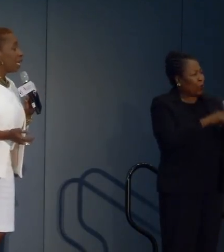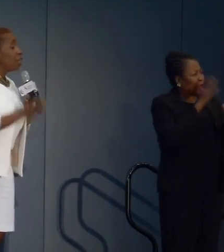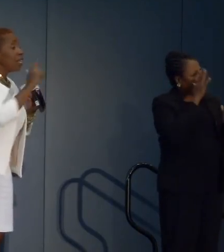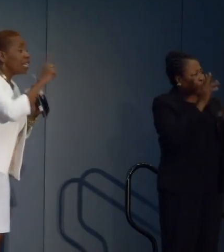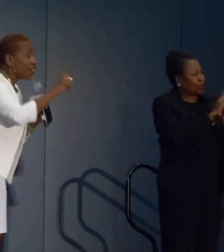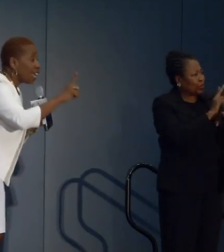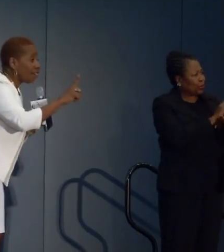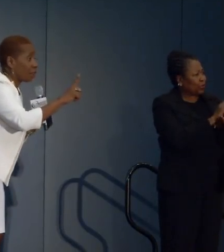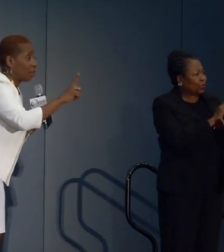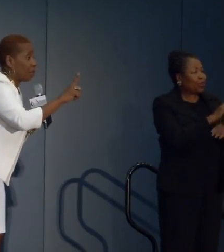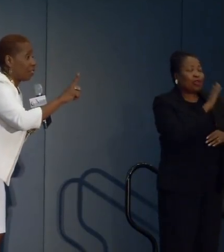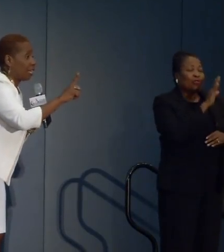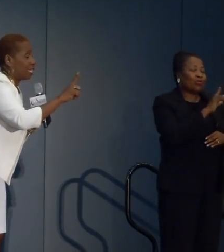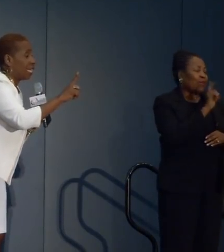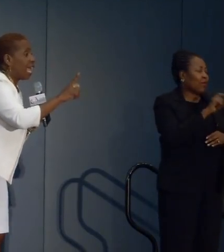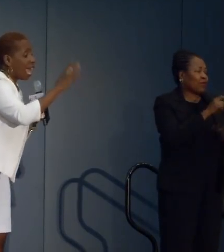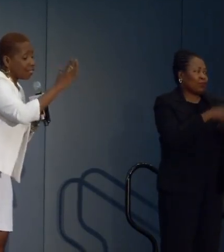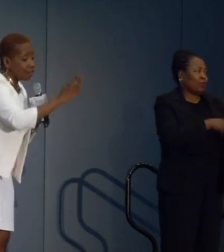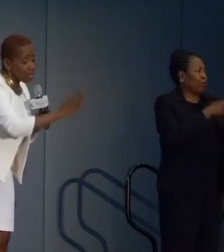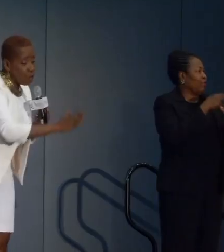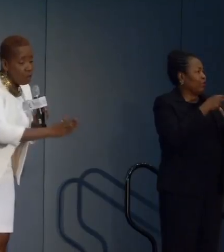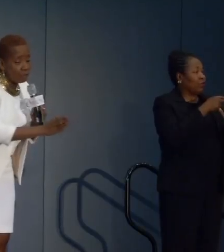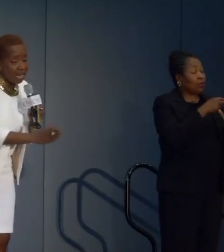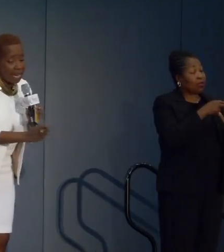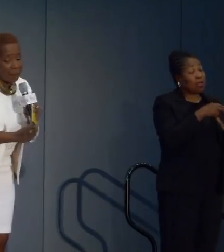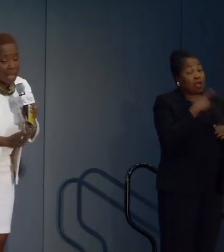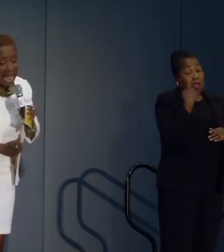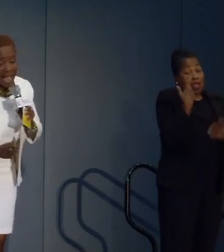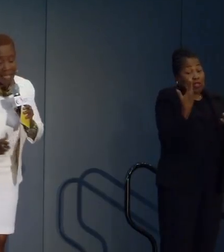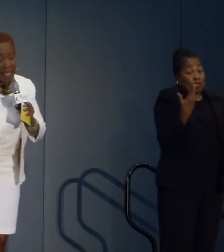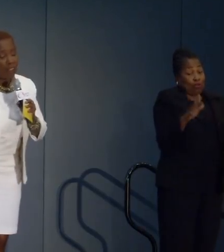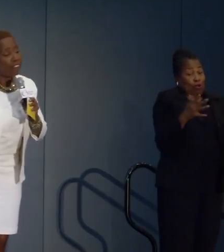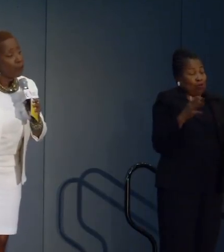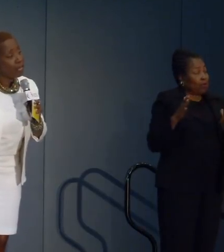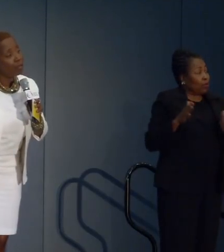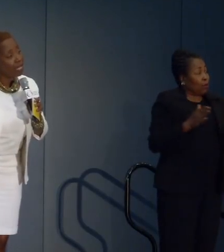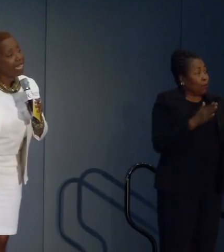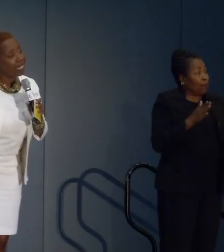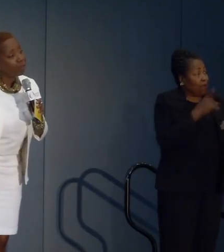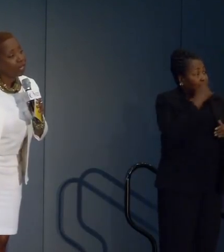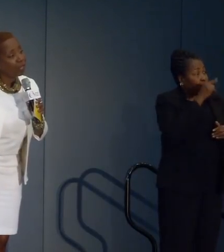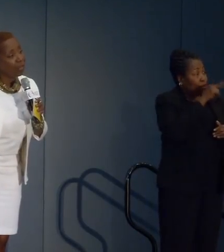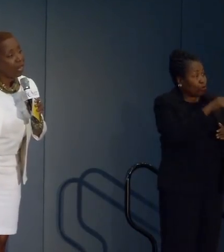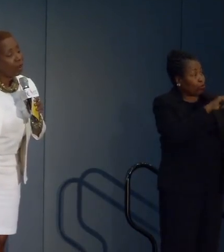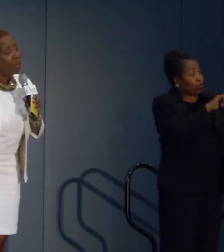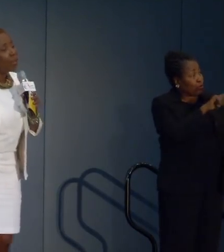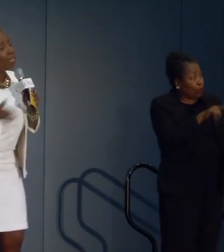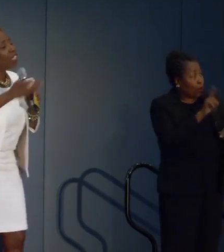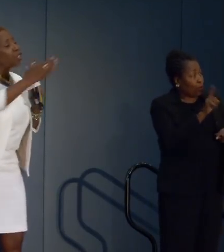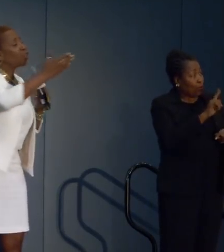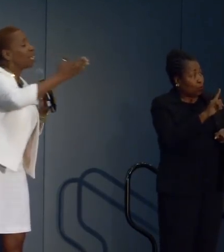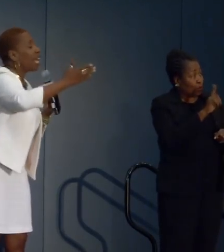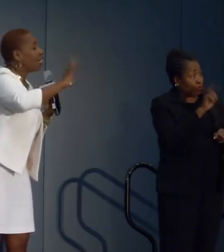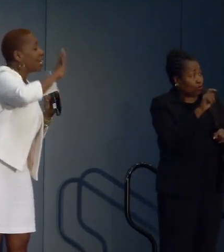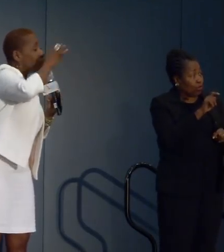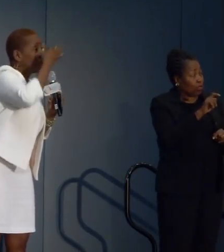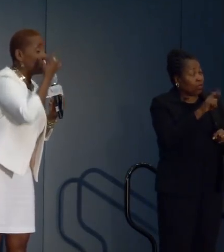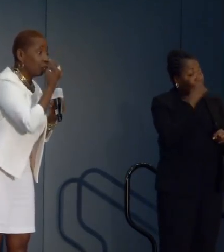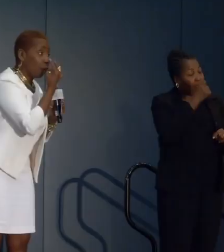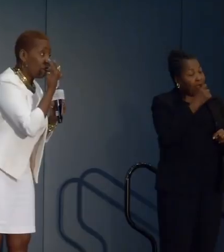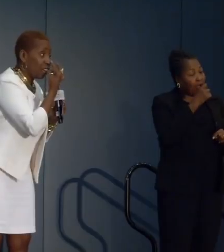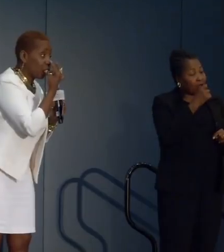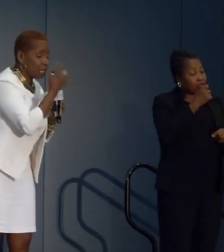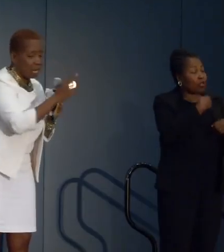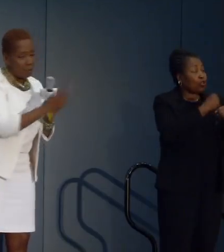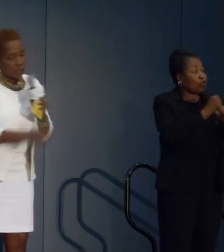it. You never have to be authentic, and there is already a path for you to get to where you go, because your creator never